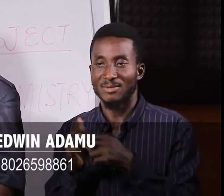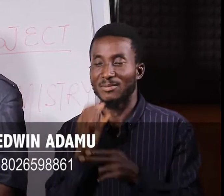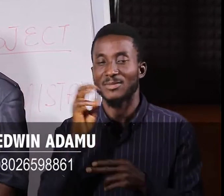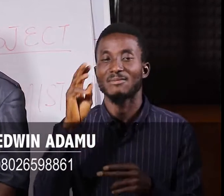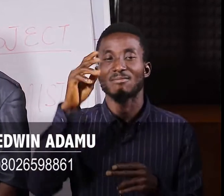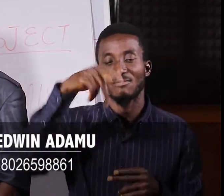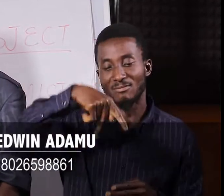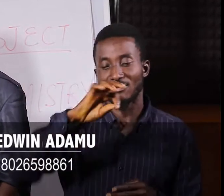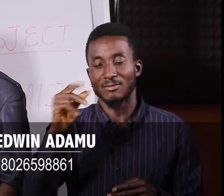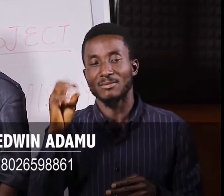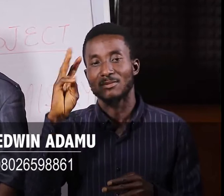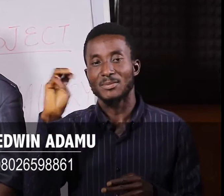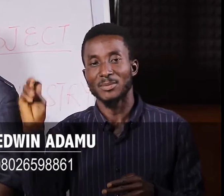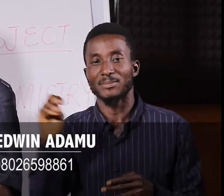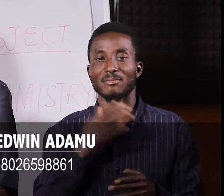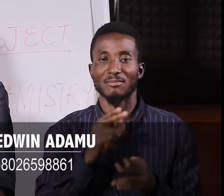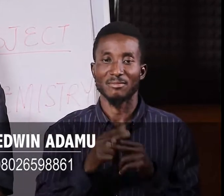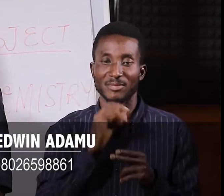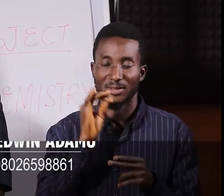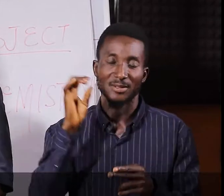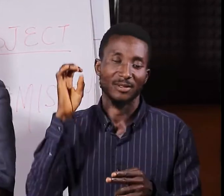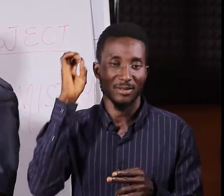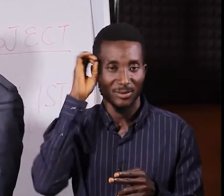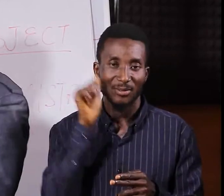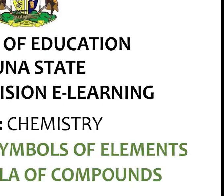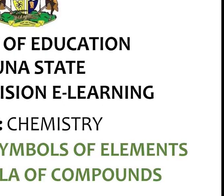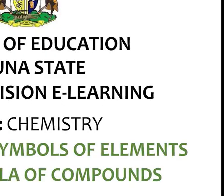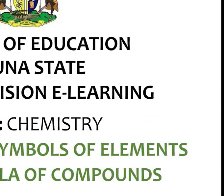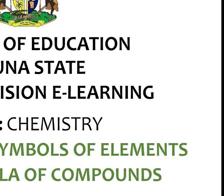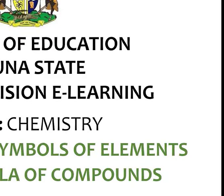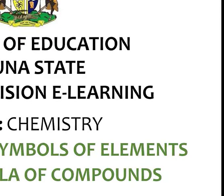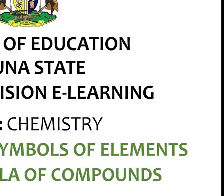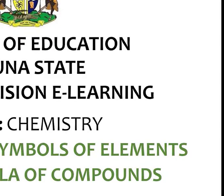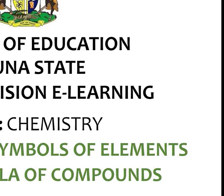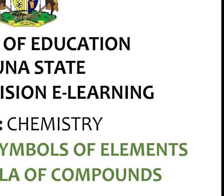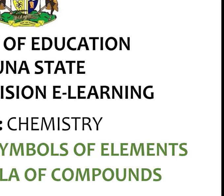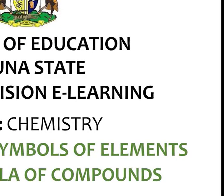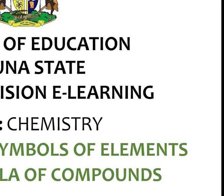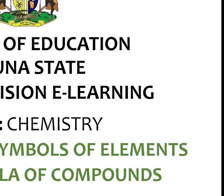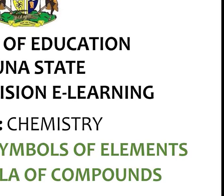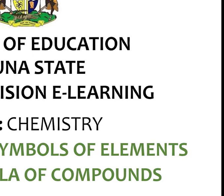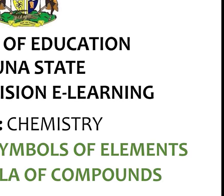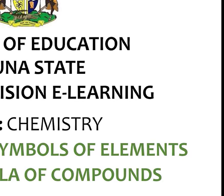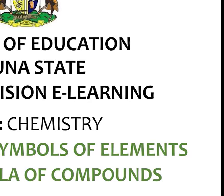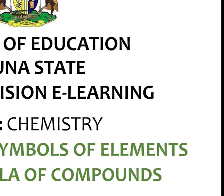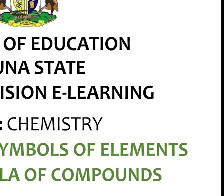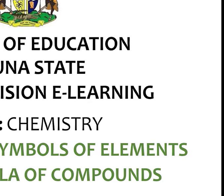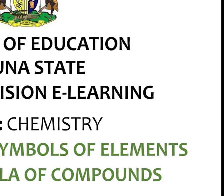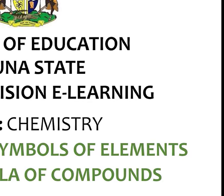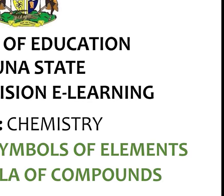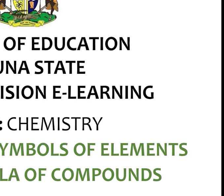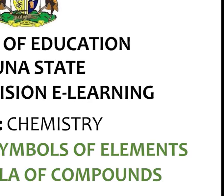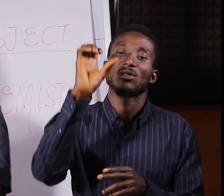Mamman, and today in chemistry, we'll be looking at the topic elements, symbols of elements, and formula